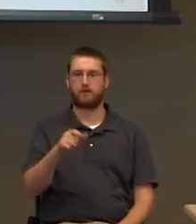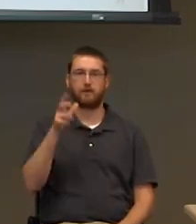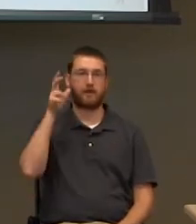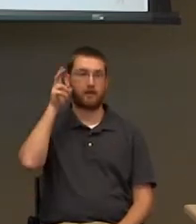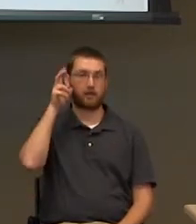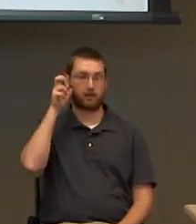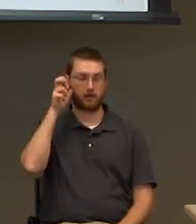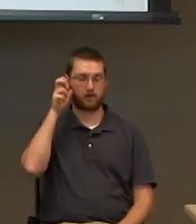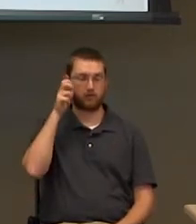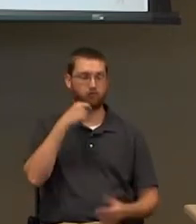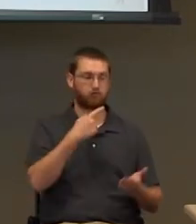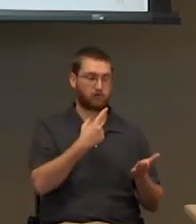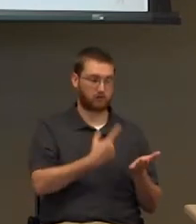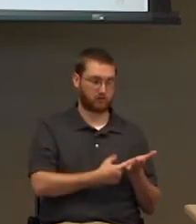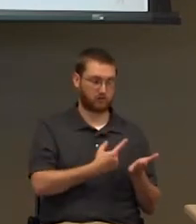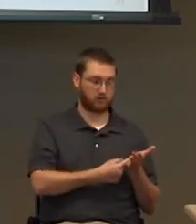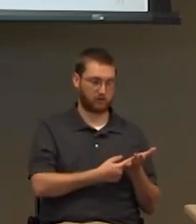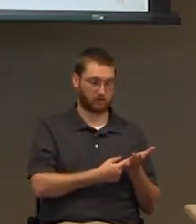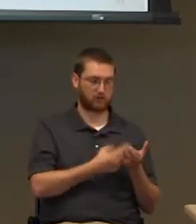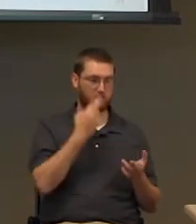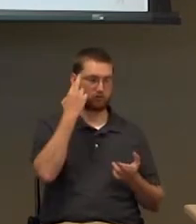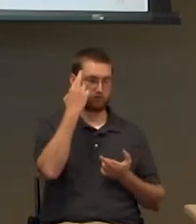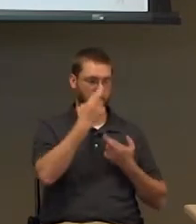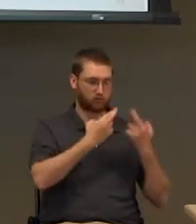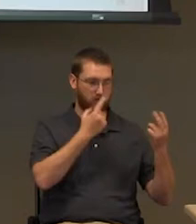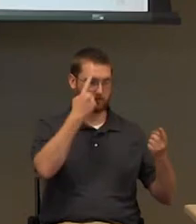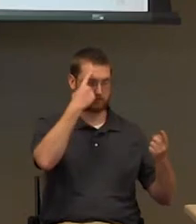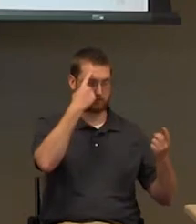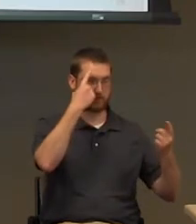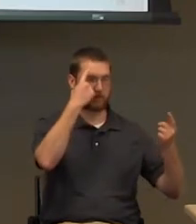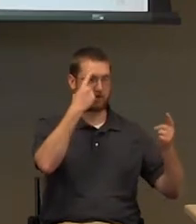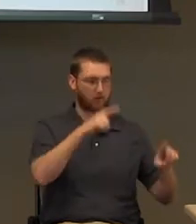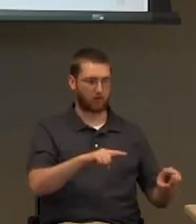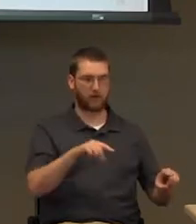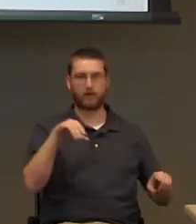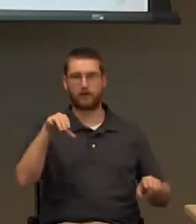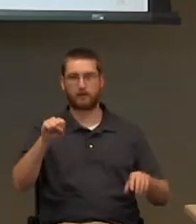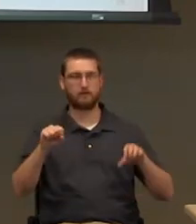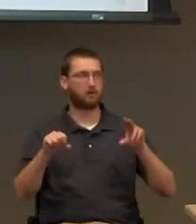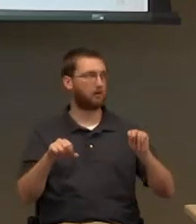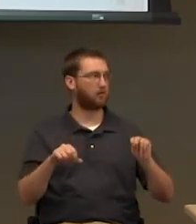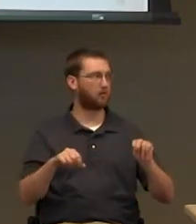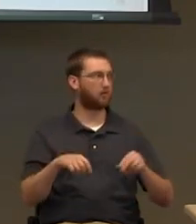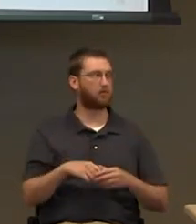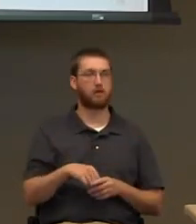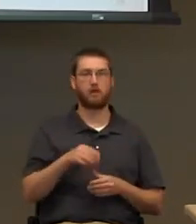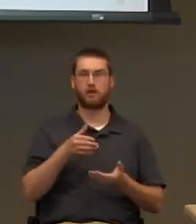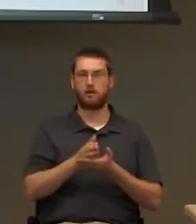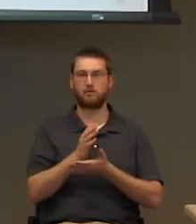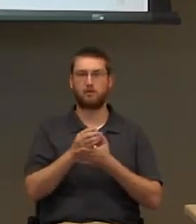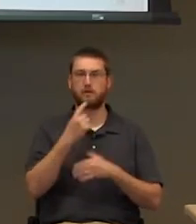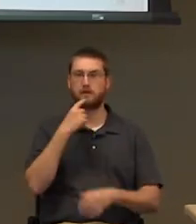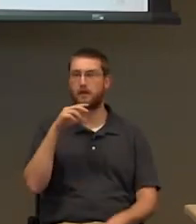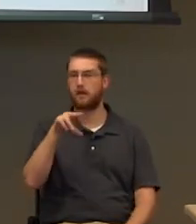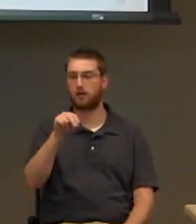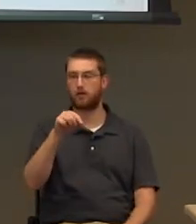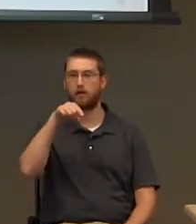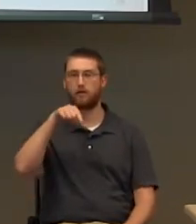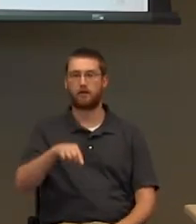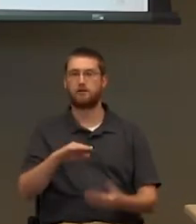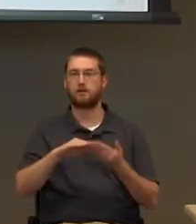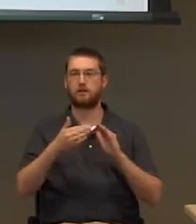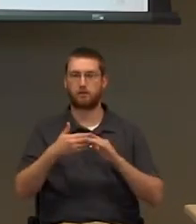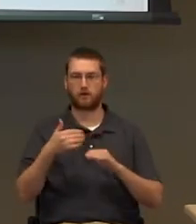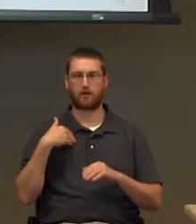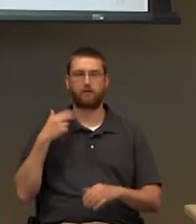it, discuss it rationally, reasonably, and then make a decision on yes or no. And it's okay to say no. This community actually